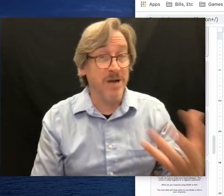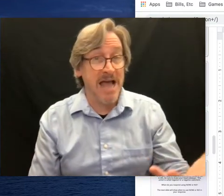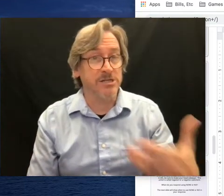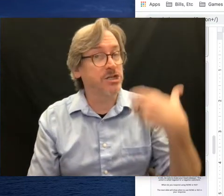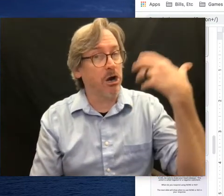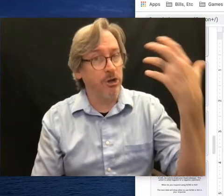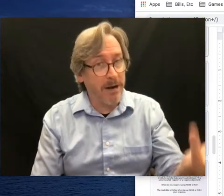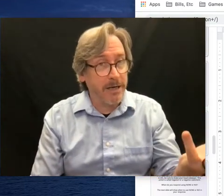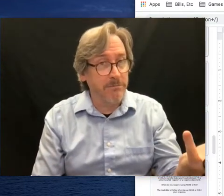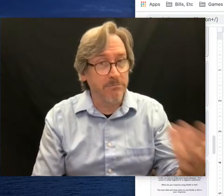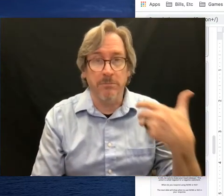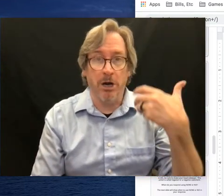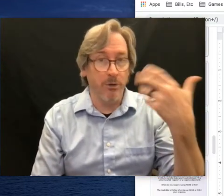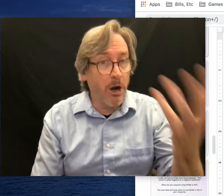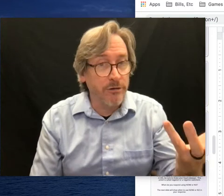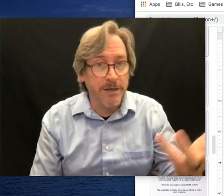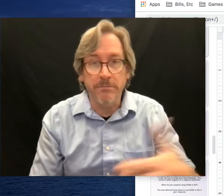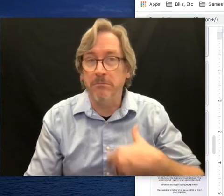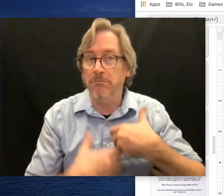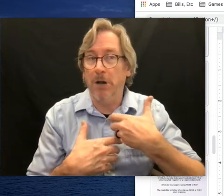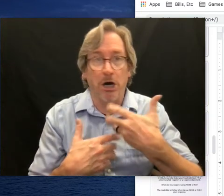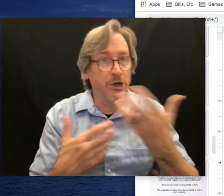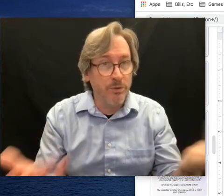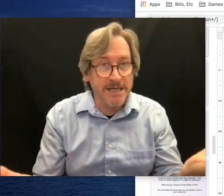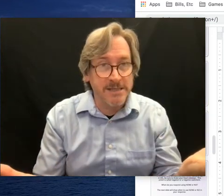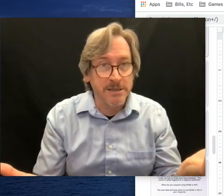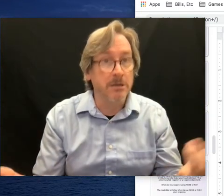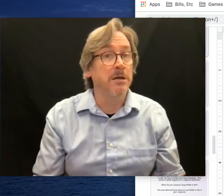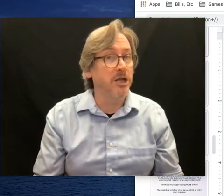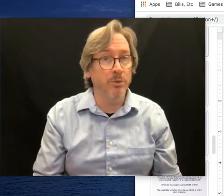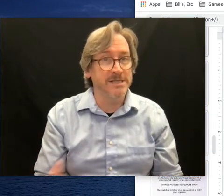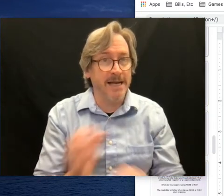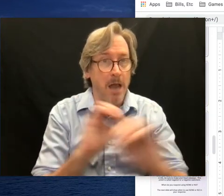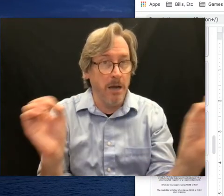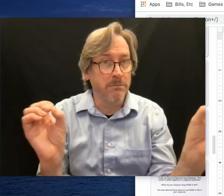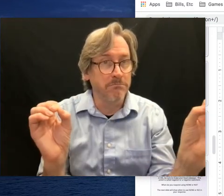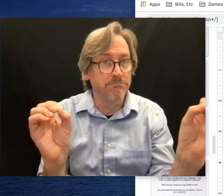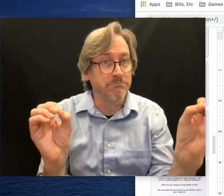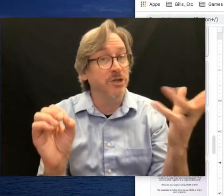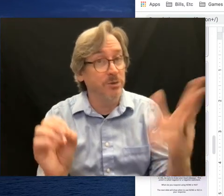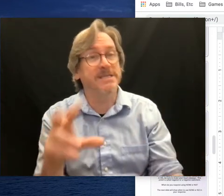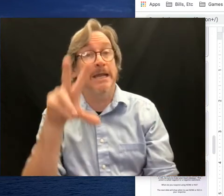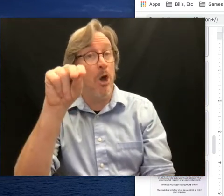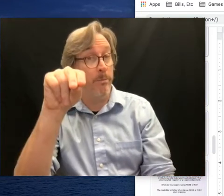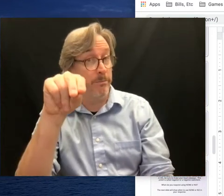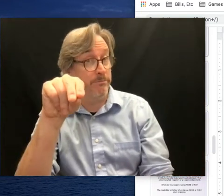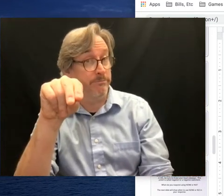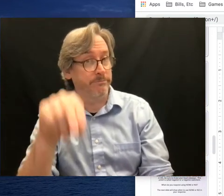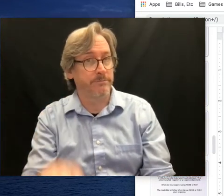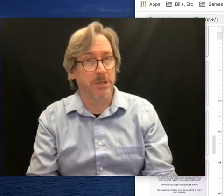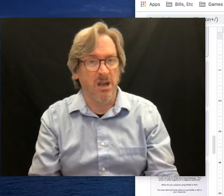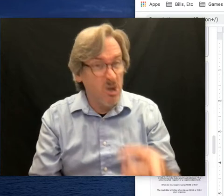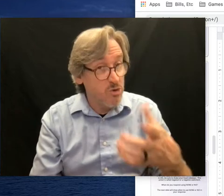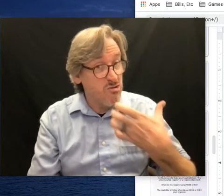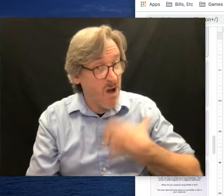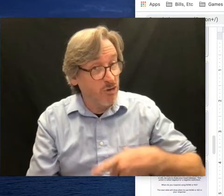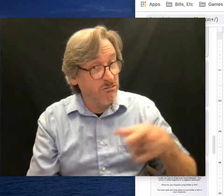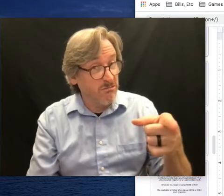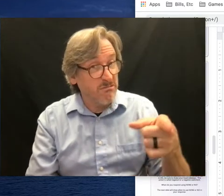If someone asks, are you married? Are you hungry? Are you this? You wouldn't say none. You'd say no.